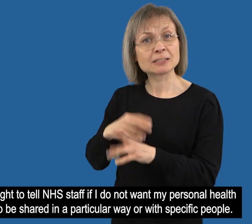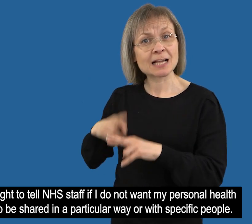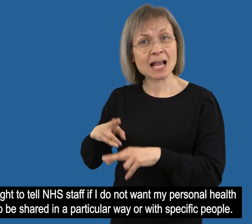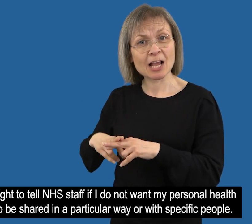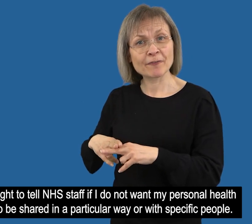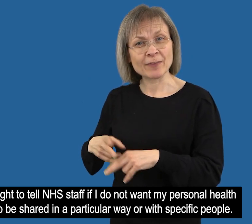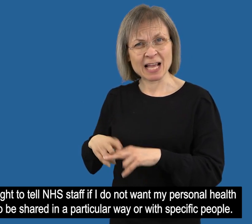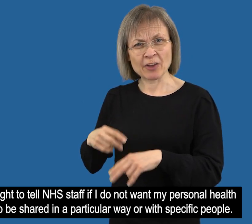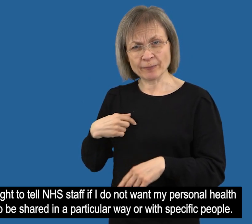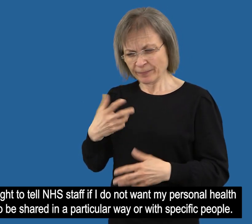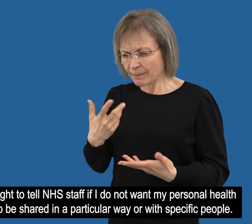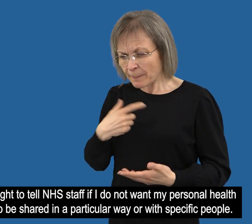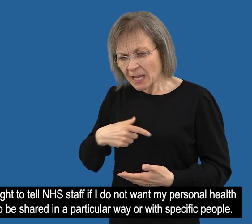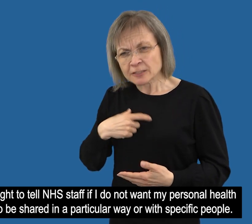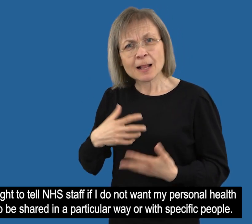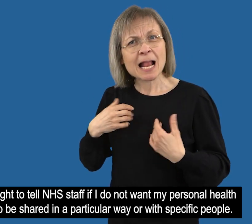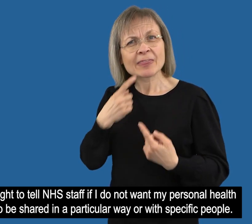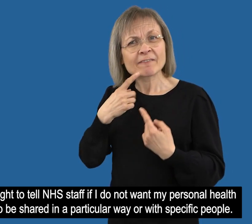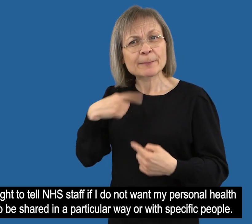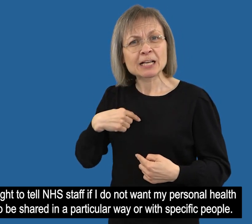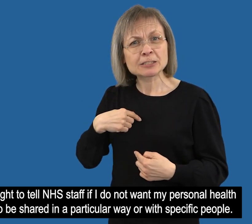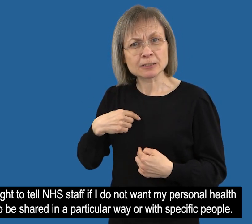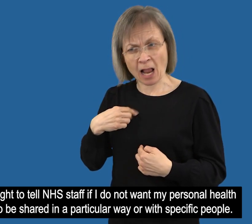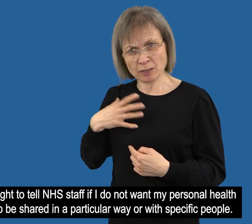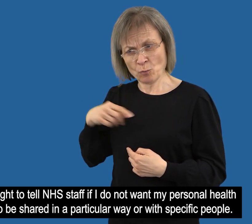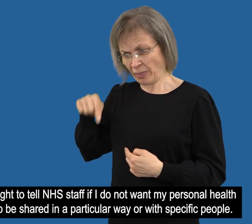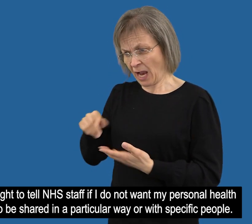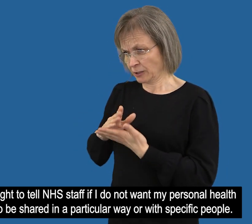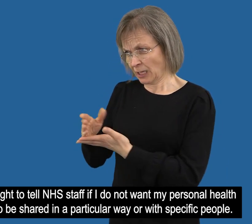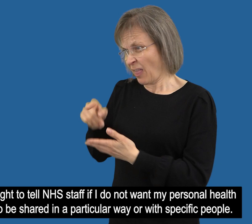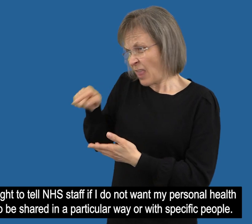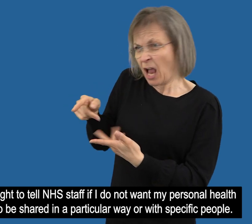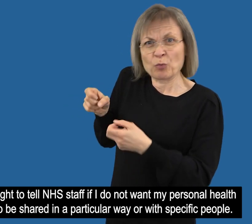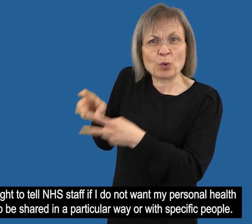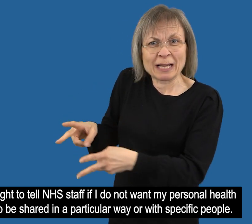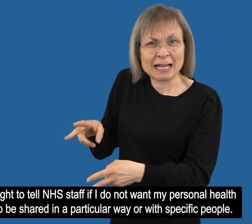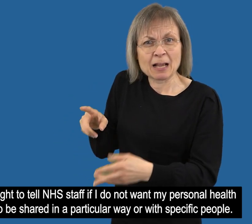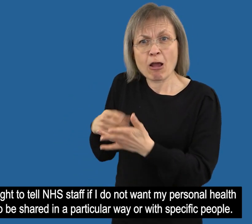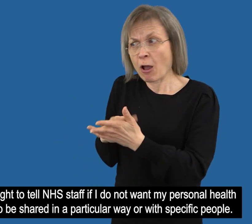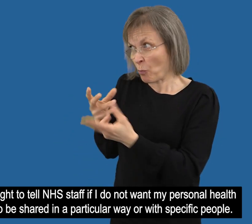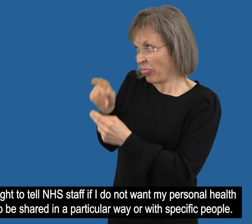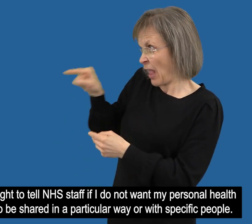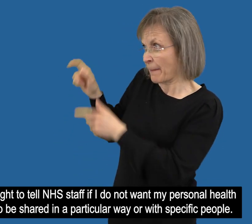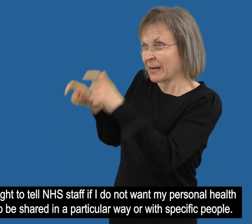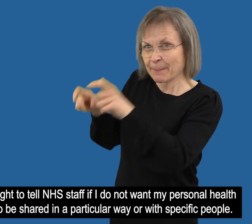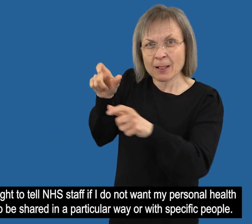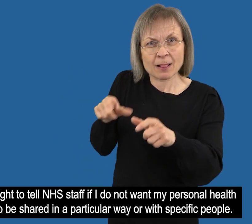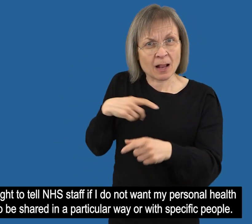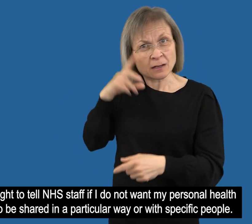I have the right to tell NHS staff if I do not want my personal health information to be shared in a particular way or with